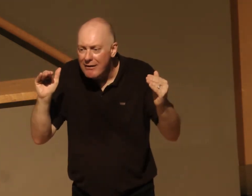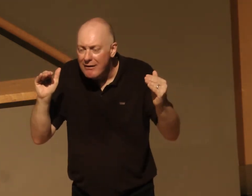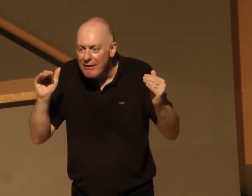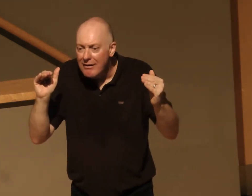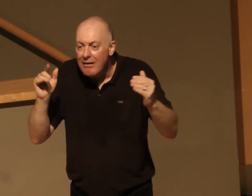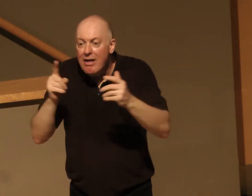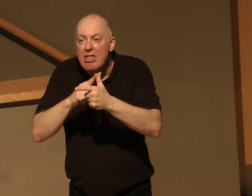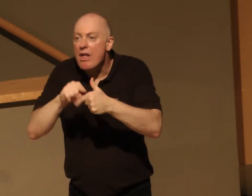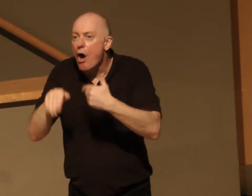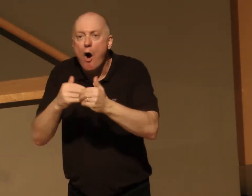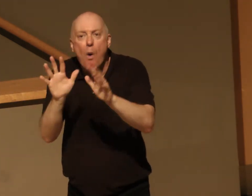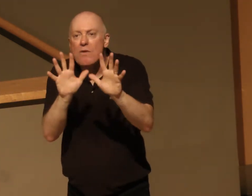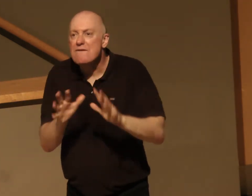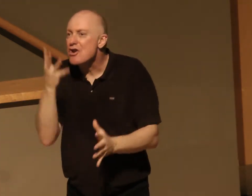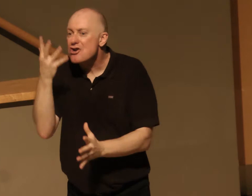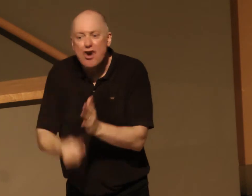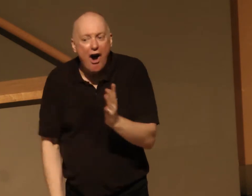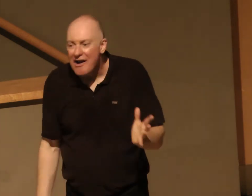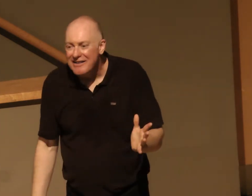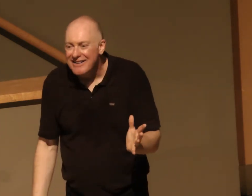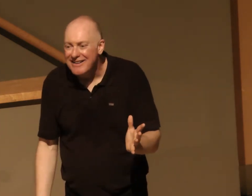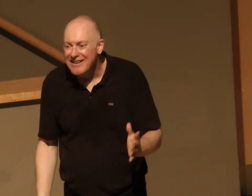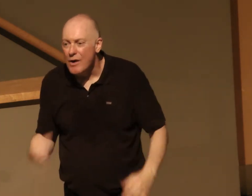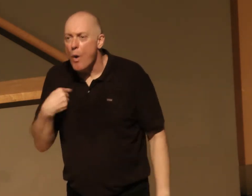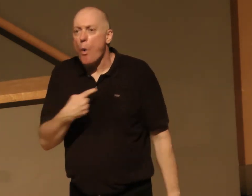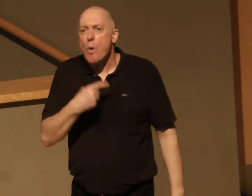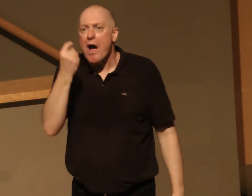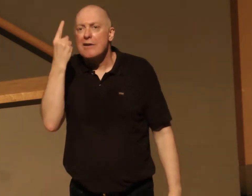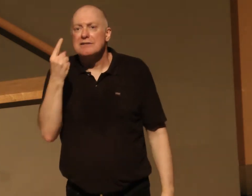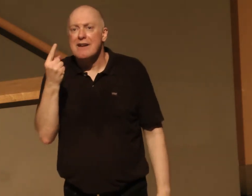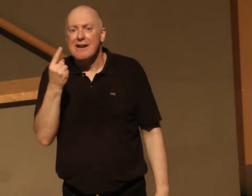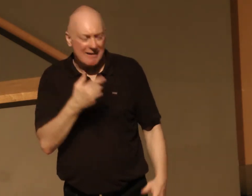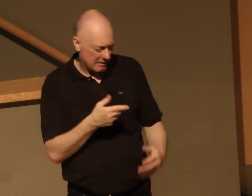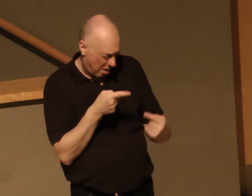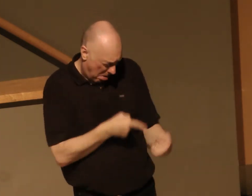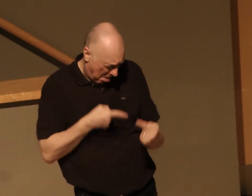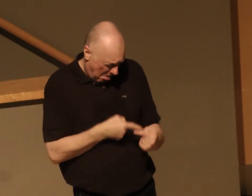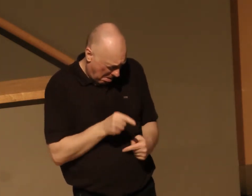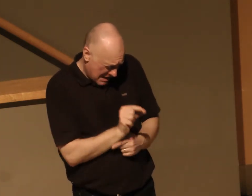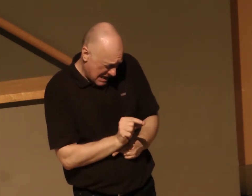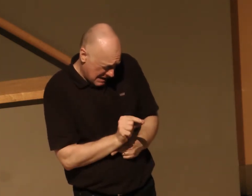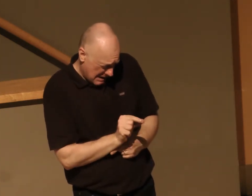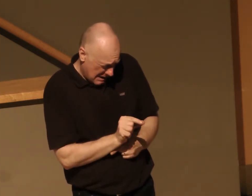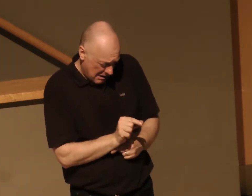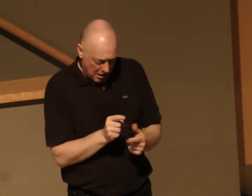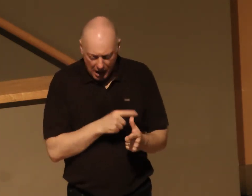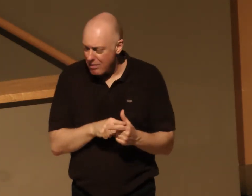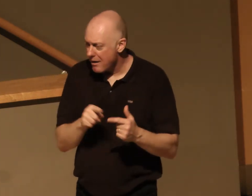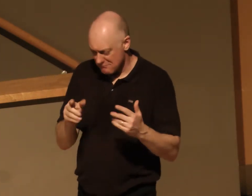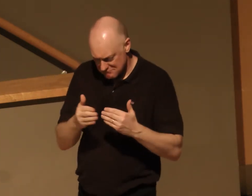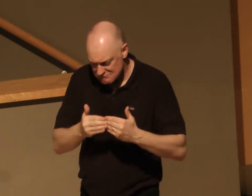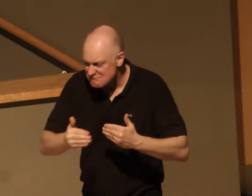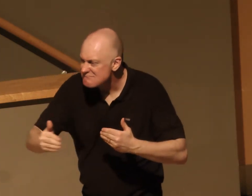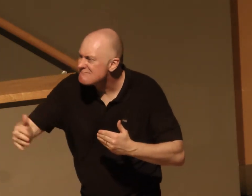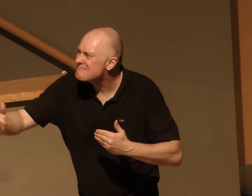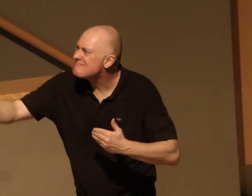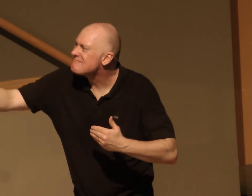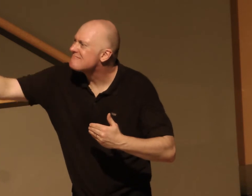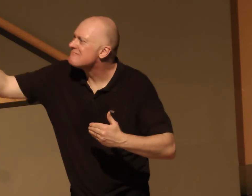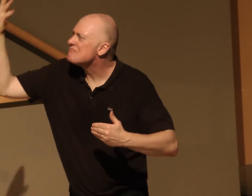all of our fear because we understand where true hope is found it's not here it's not that I live a